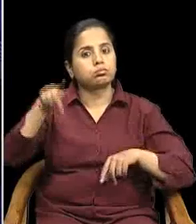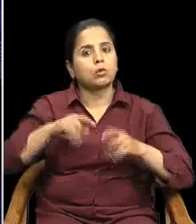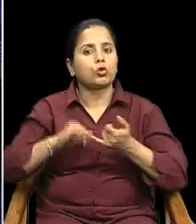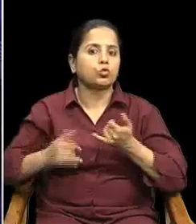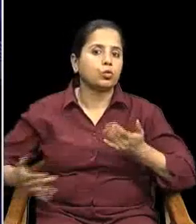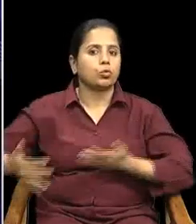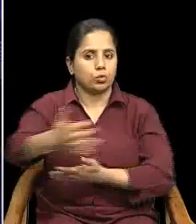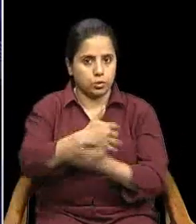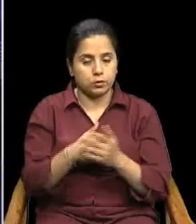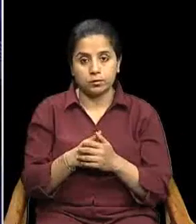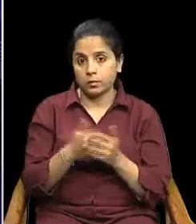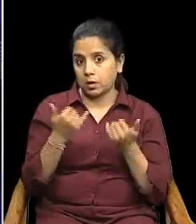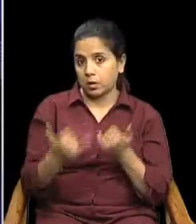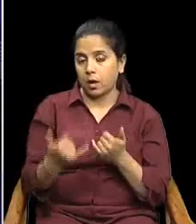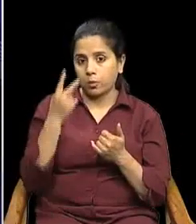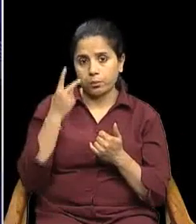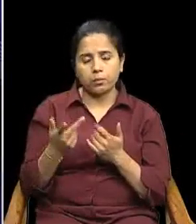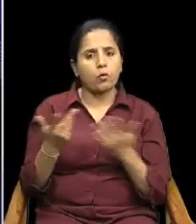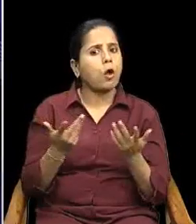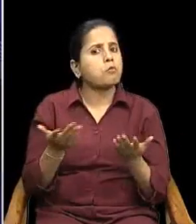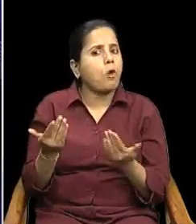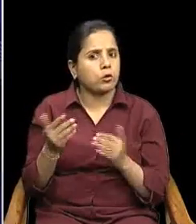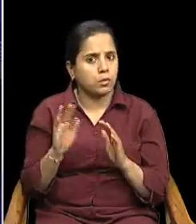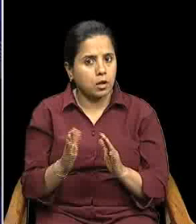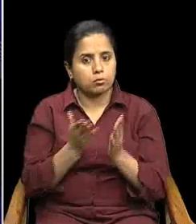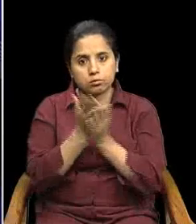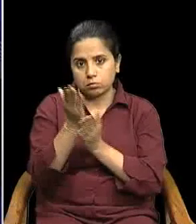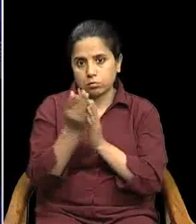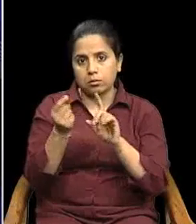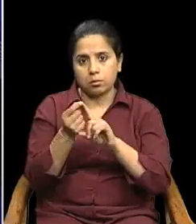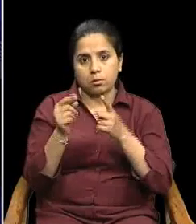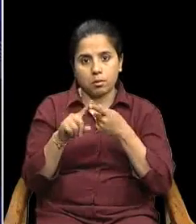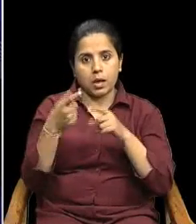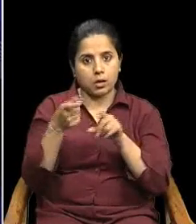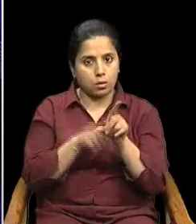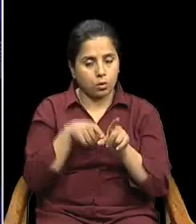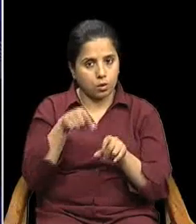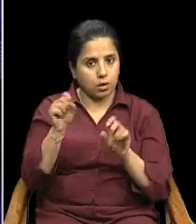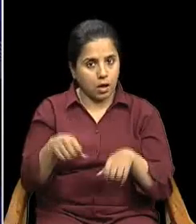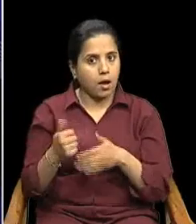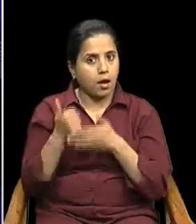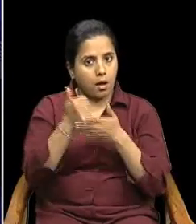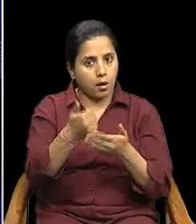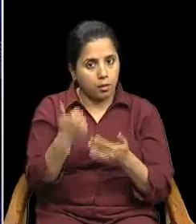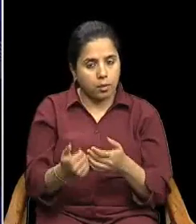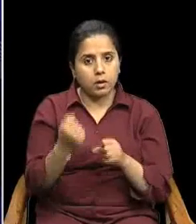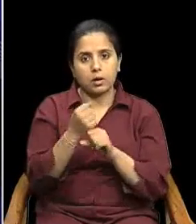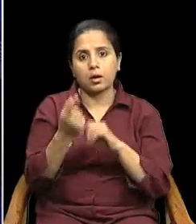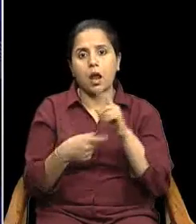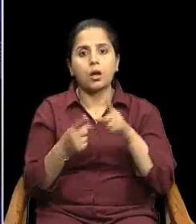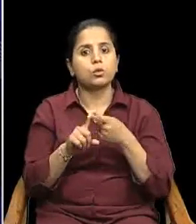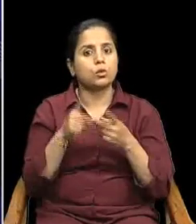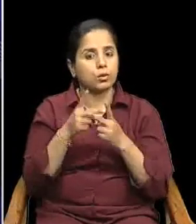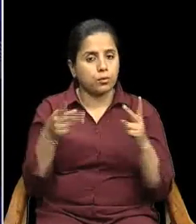sources. Now, what are the possible pedagogies which can help in achieving the graduate